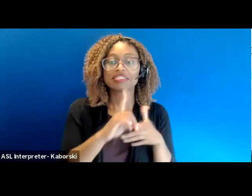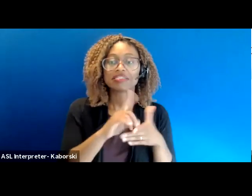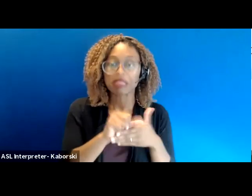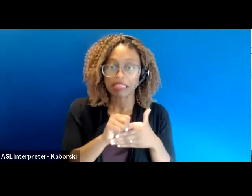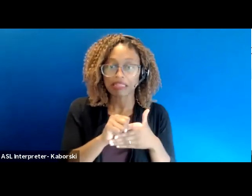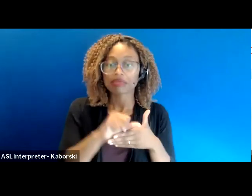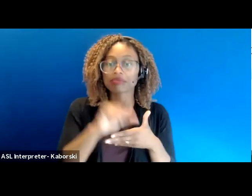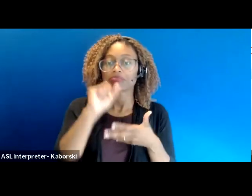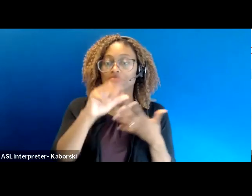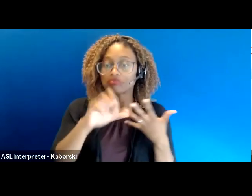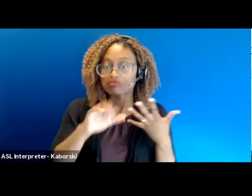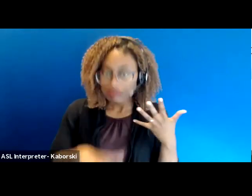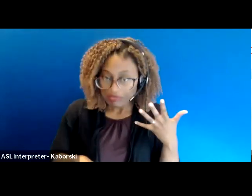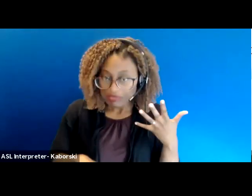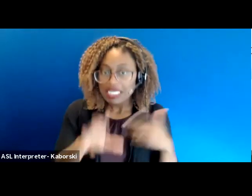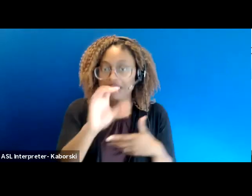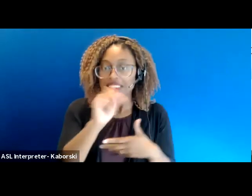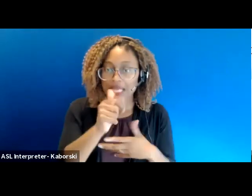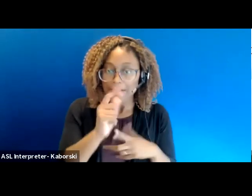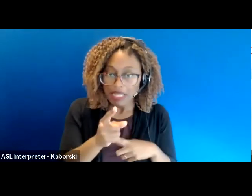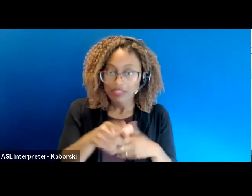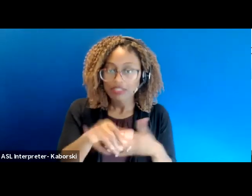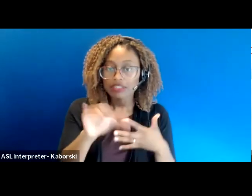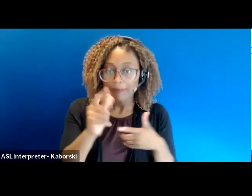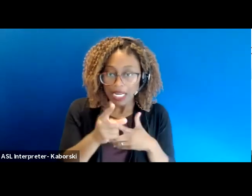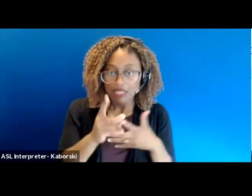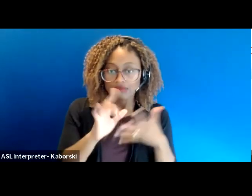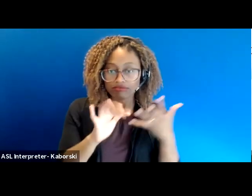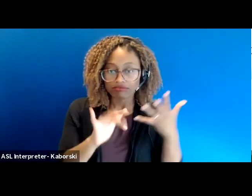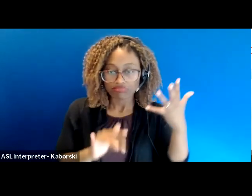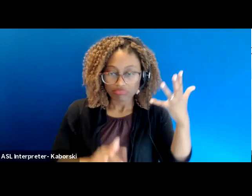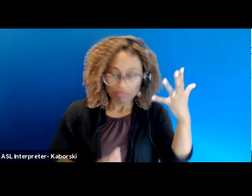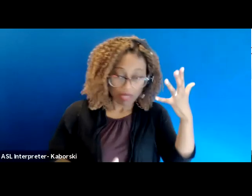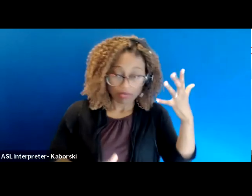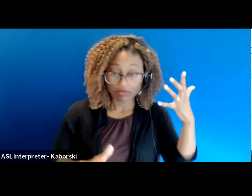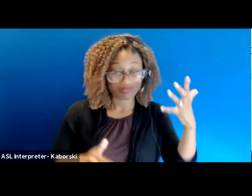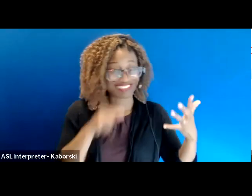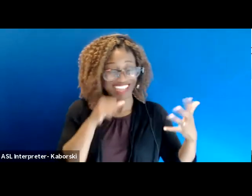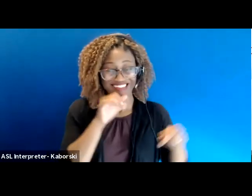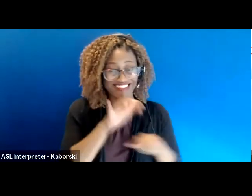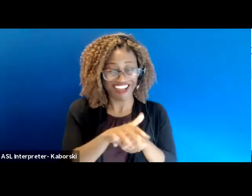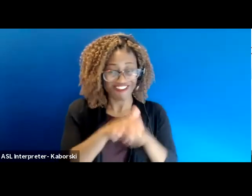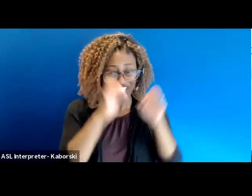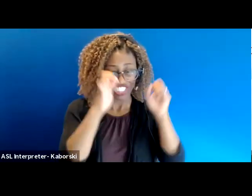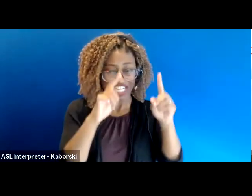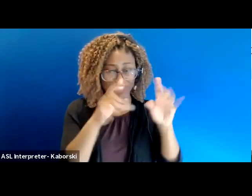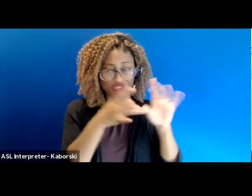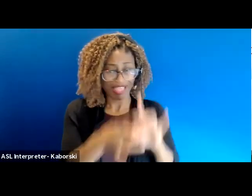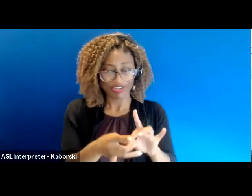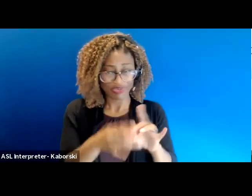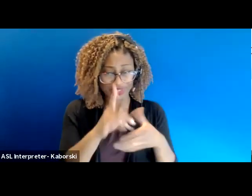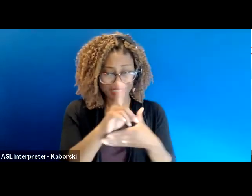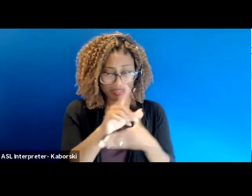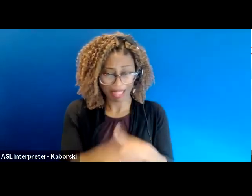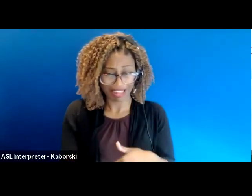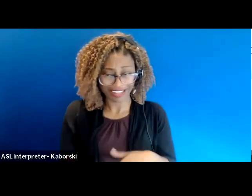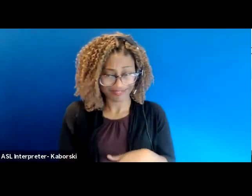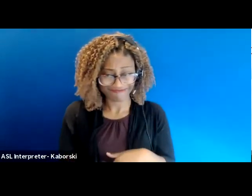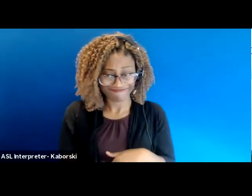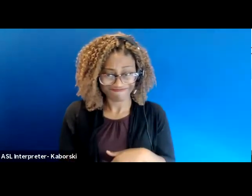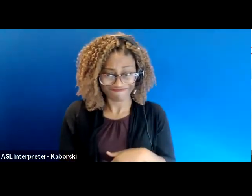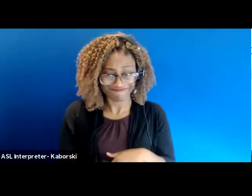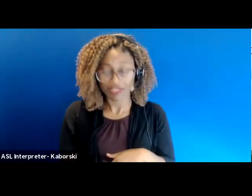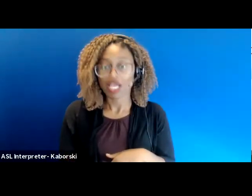And we decided that that was not sufficient enough. We went to different